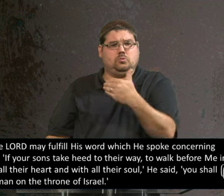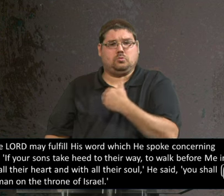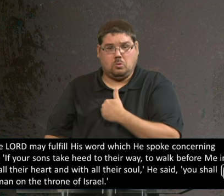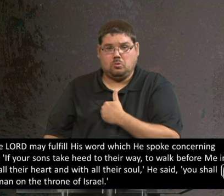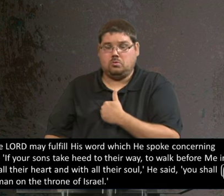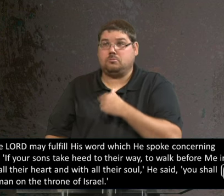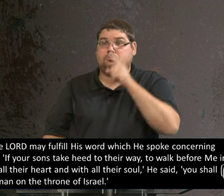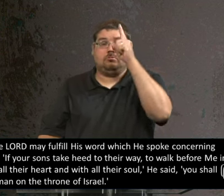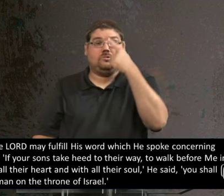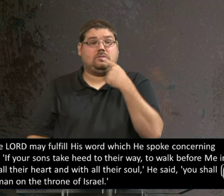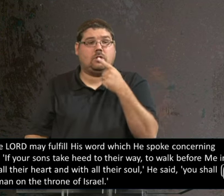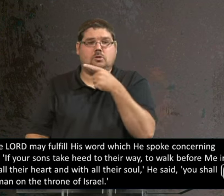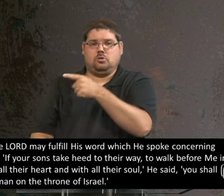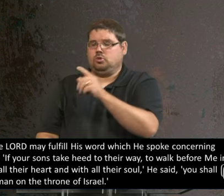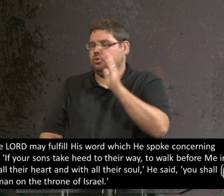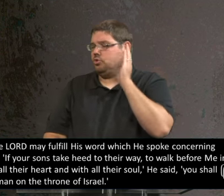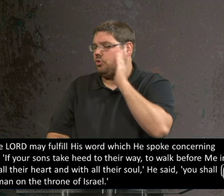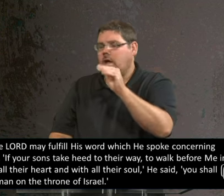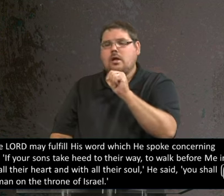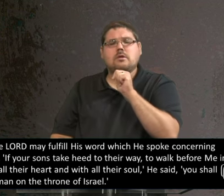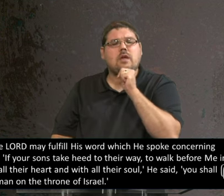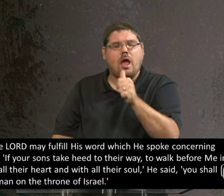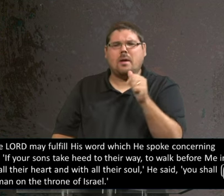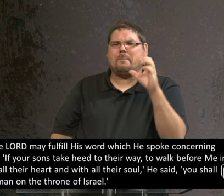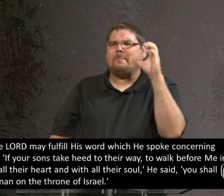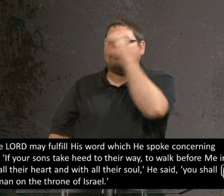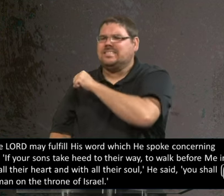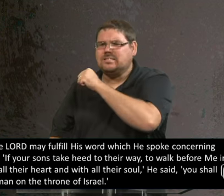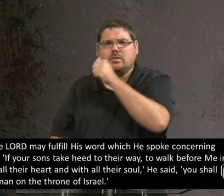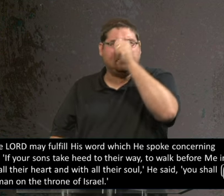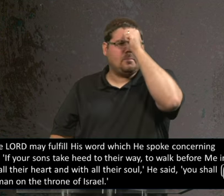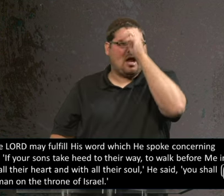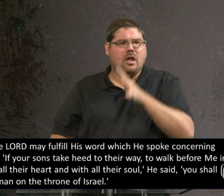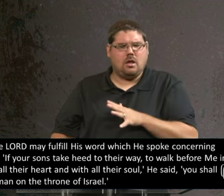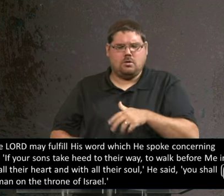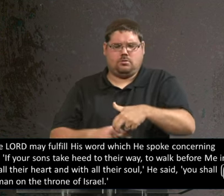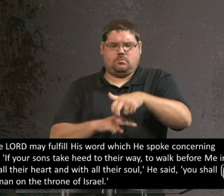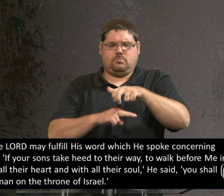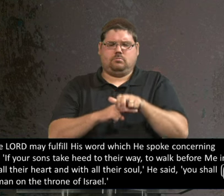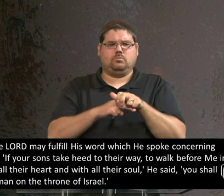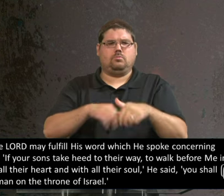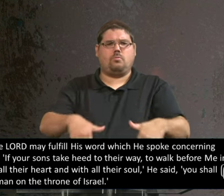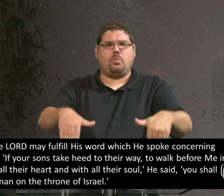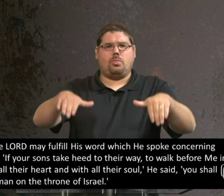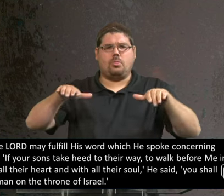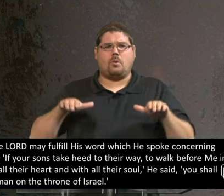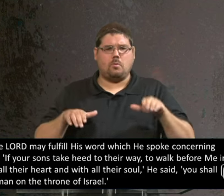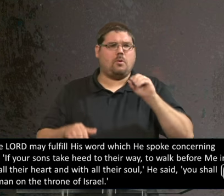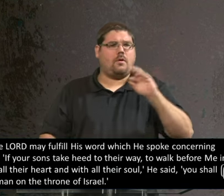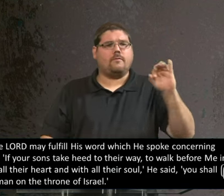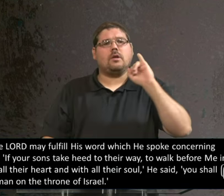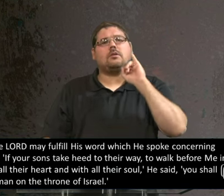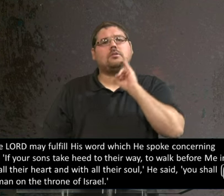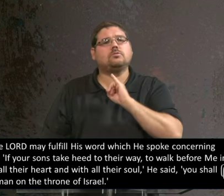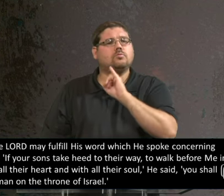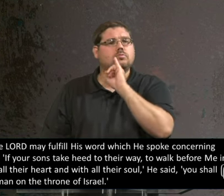their soul, he said, you shall not lack a man on the throne of